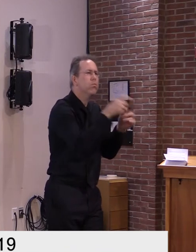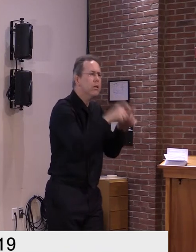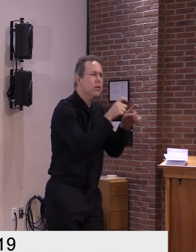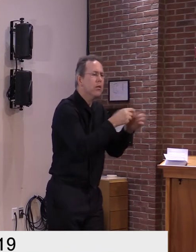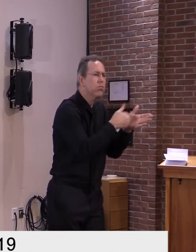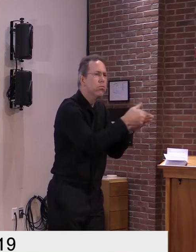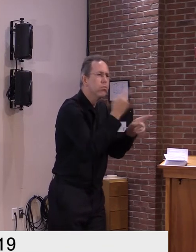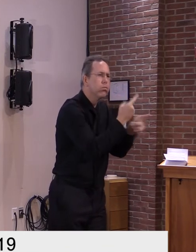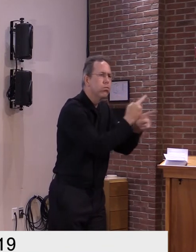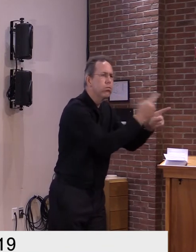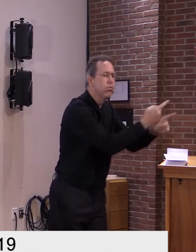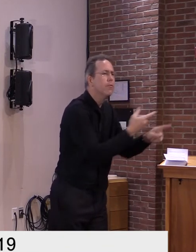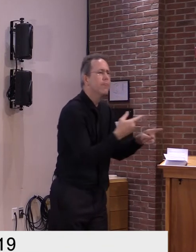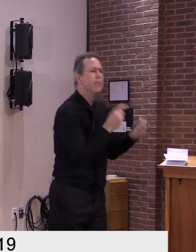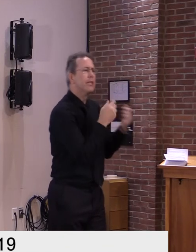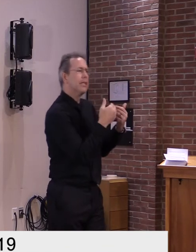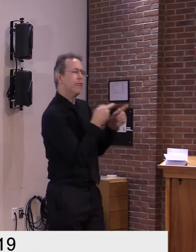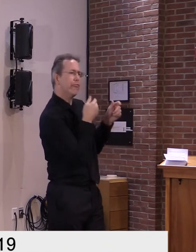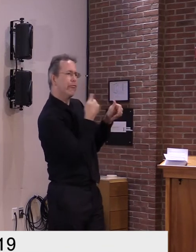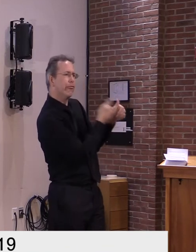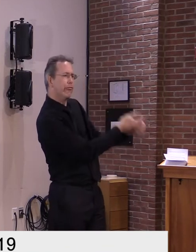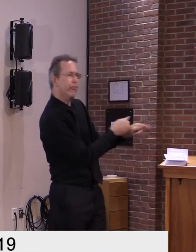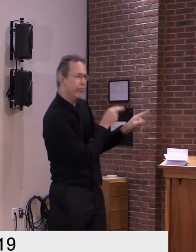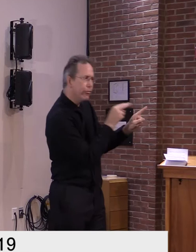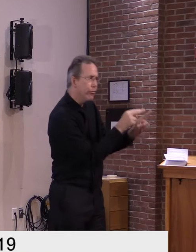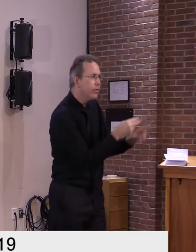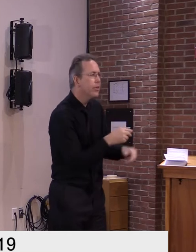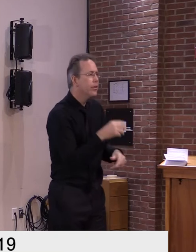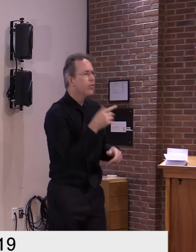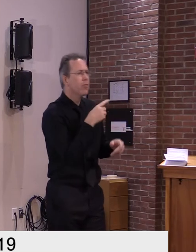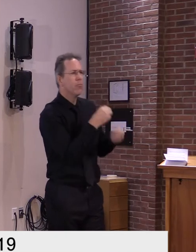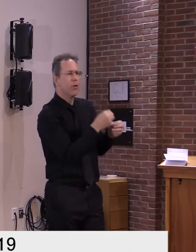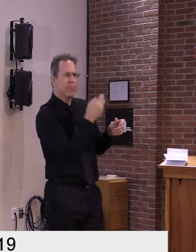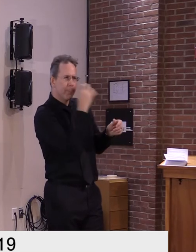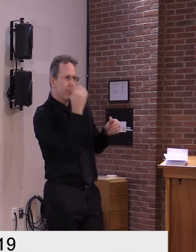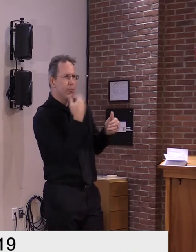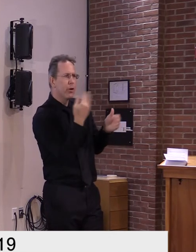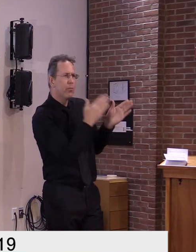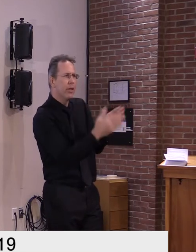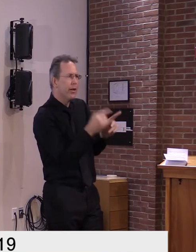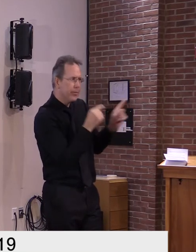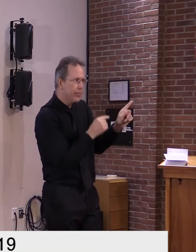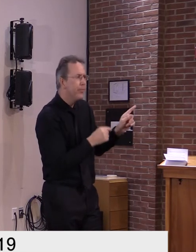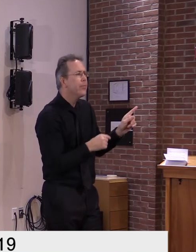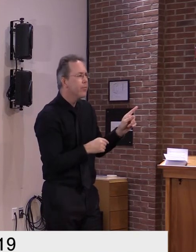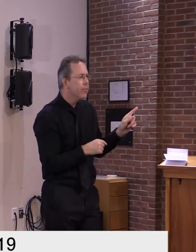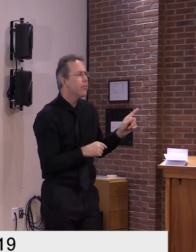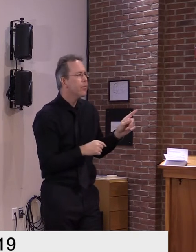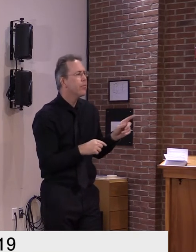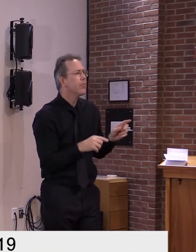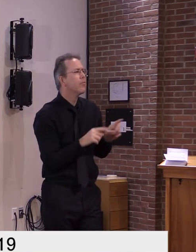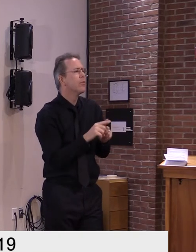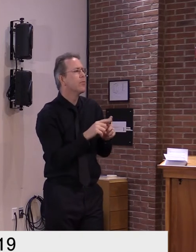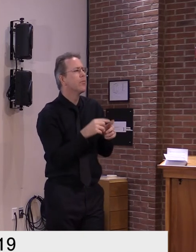compete. But they have strict plans that they, number one, they're following NCAA guidance, but they also